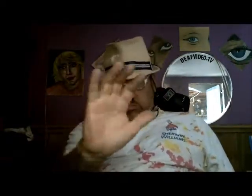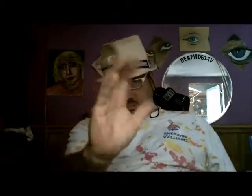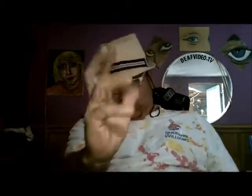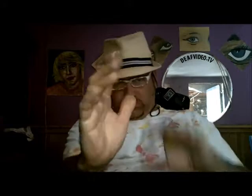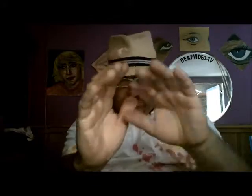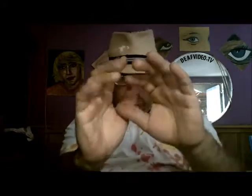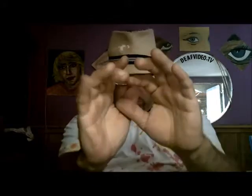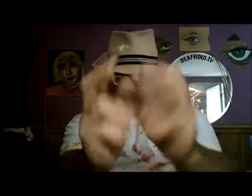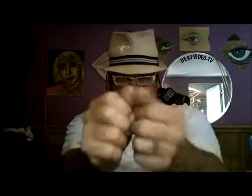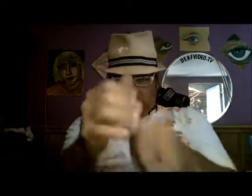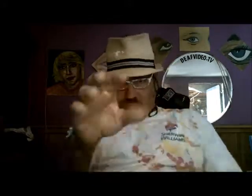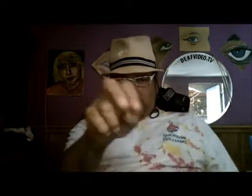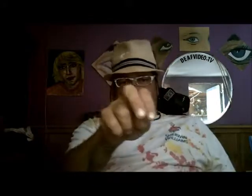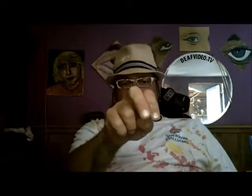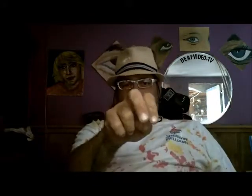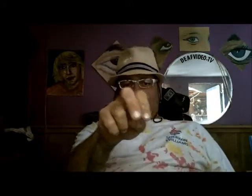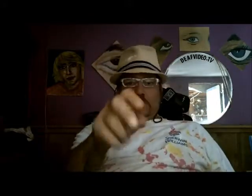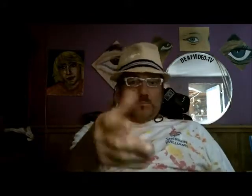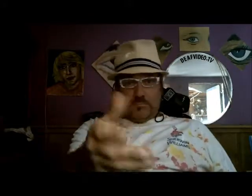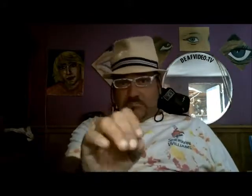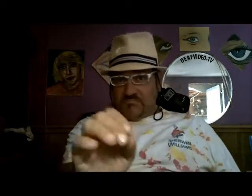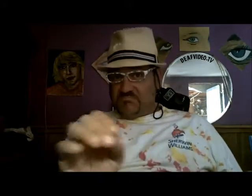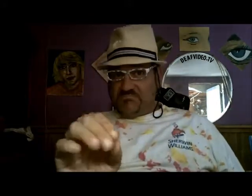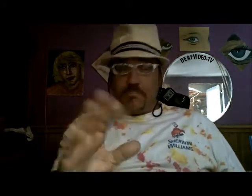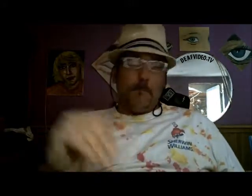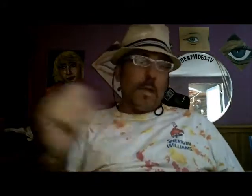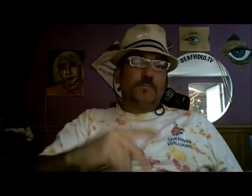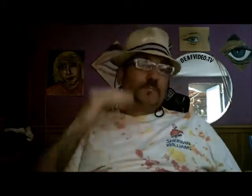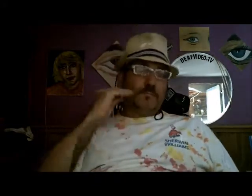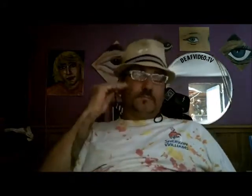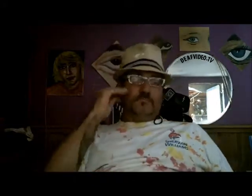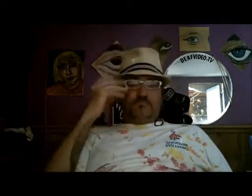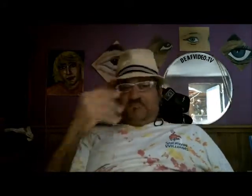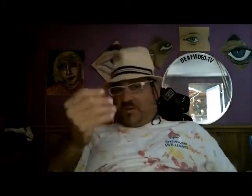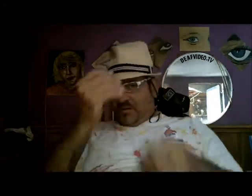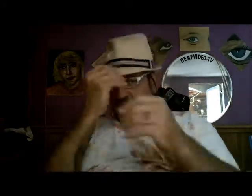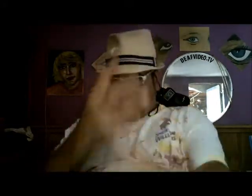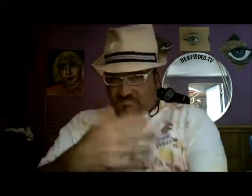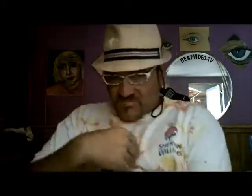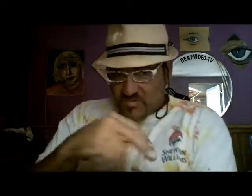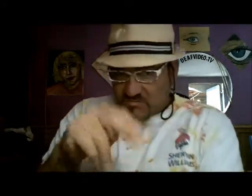laptops, external hard drives, and a satellite. If it's Tobias, it puts him right back in business.